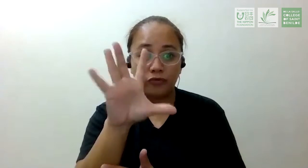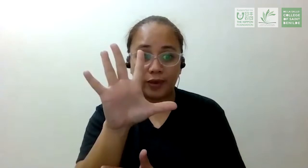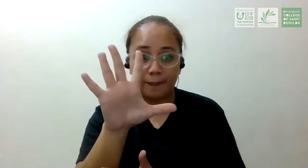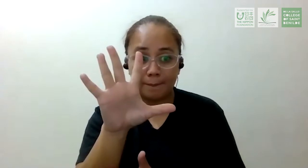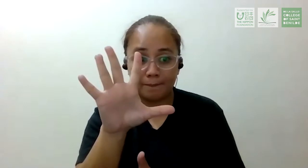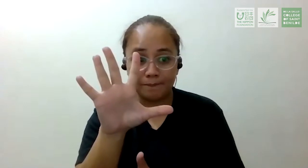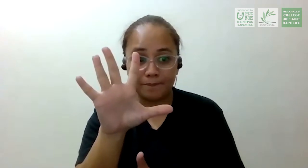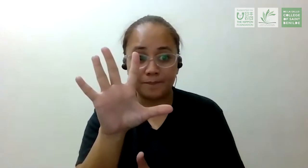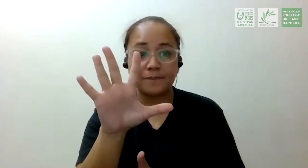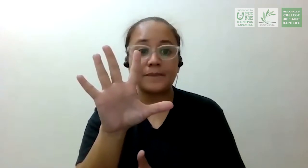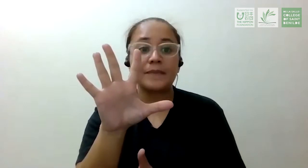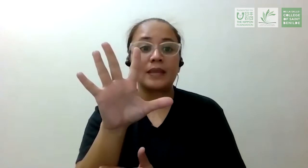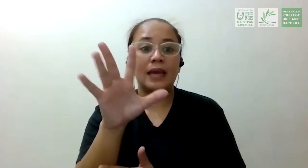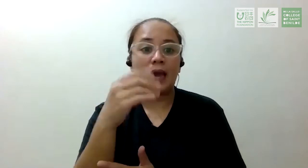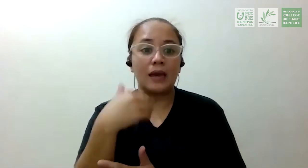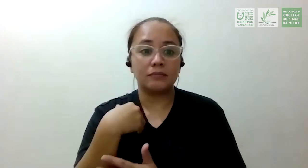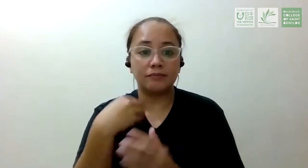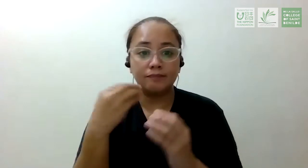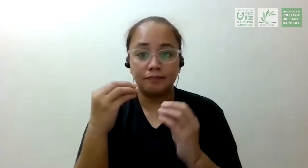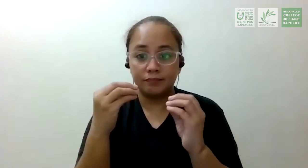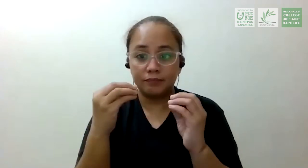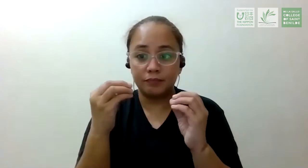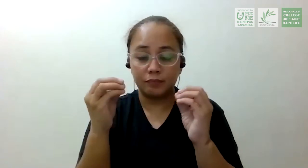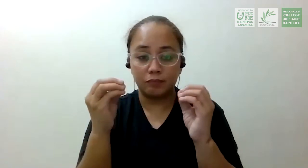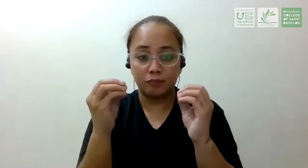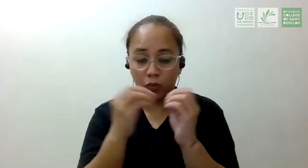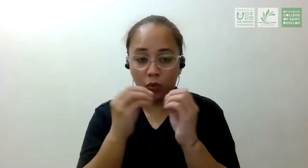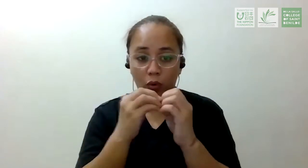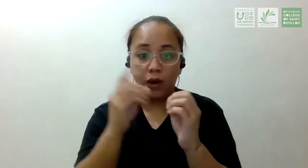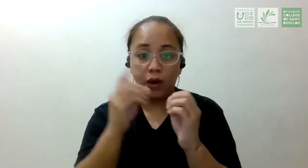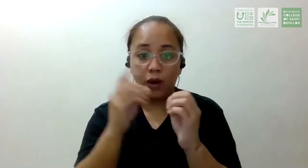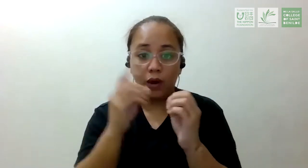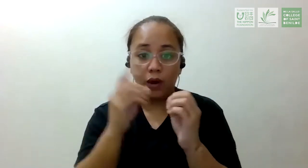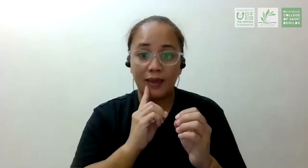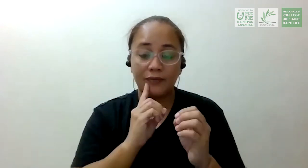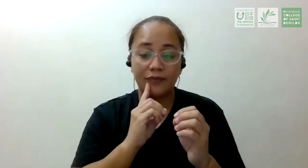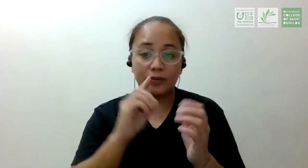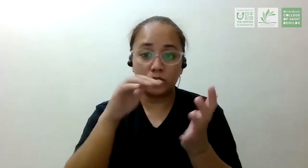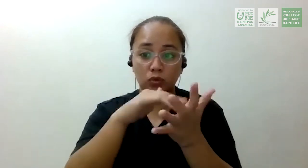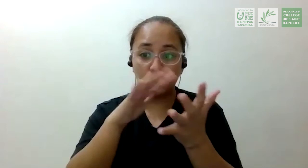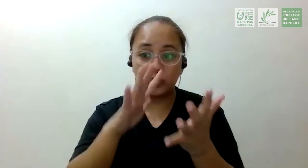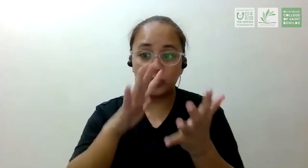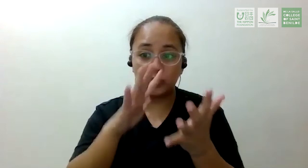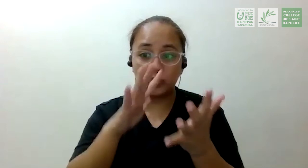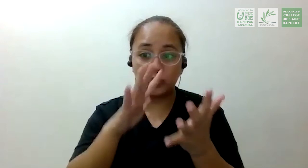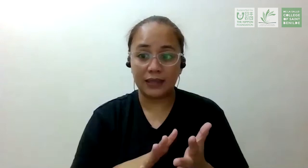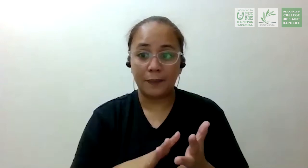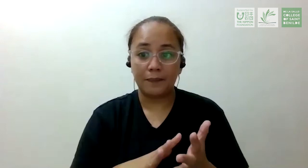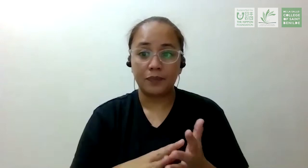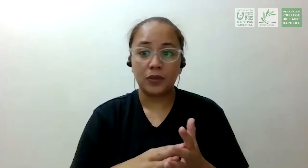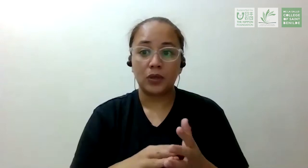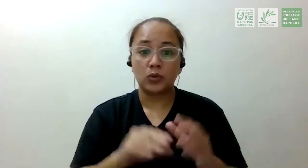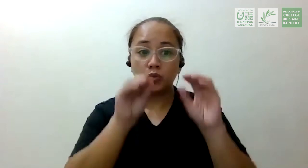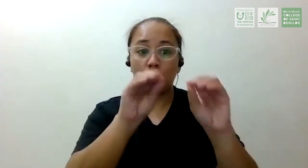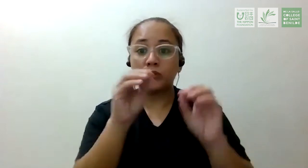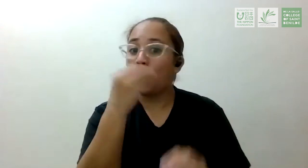And this is the majority of deaf students' first time taught without sign language, taught